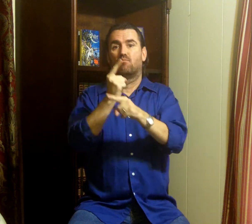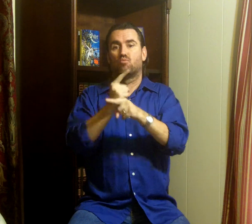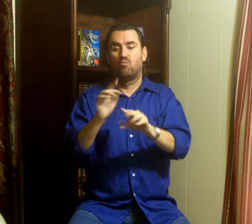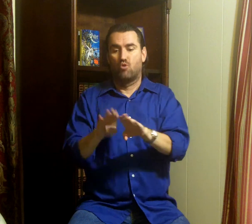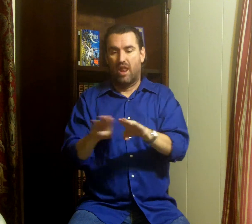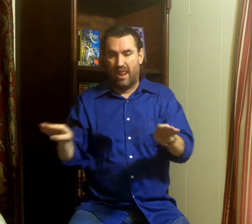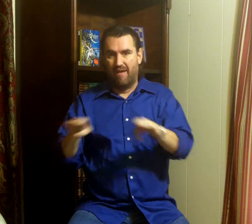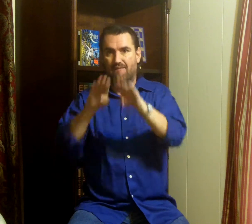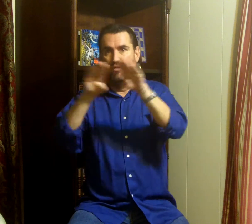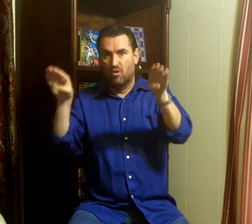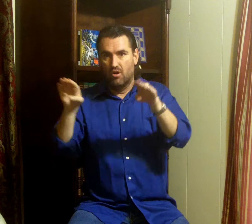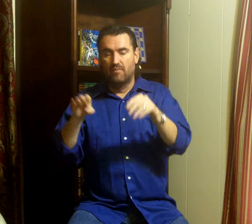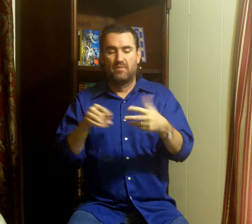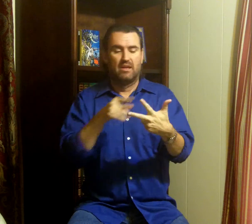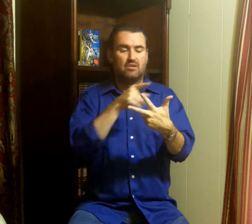So ESSE has a voicing component.